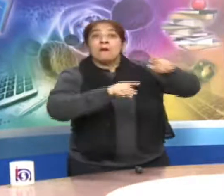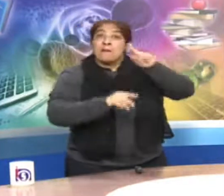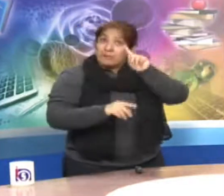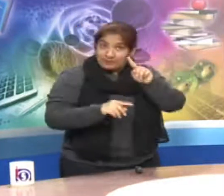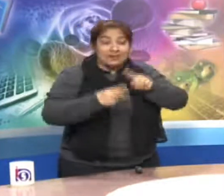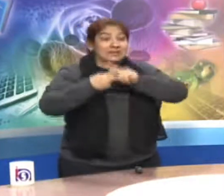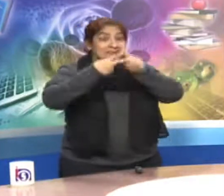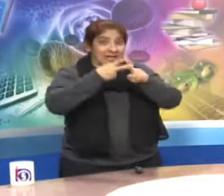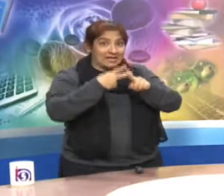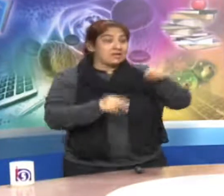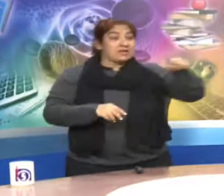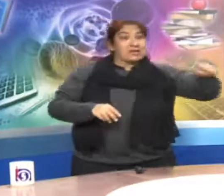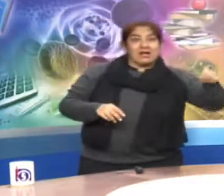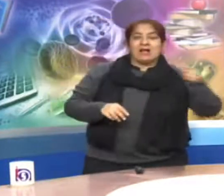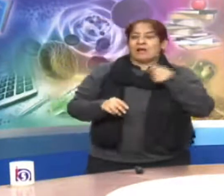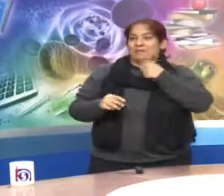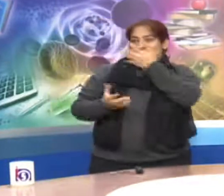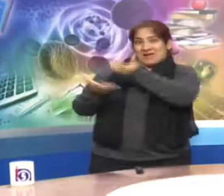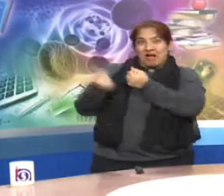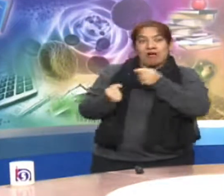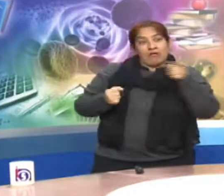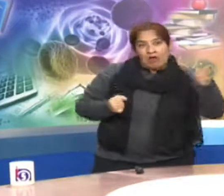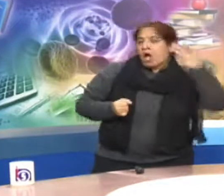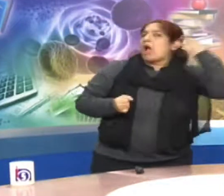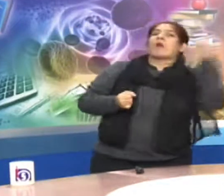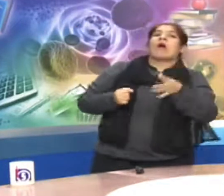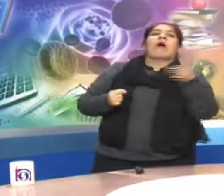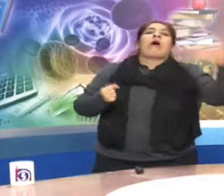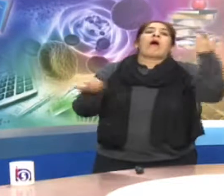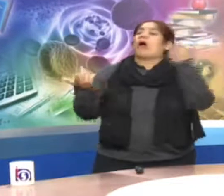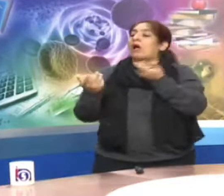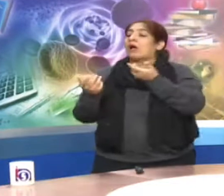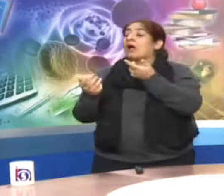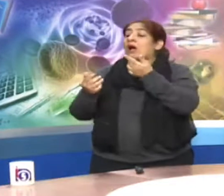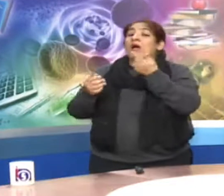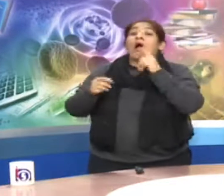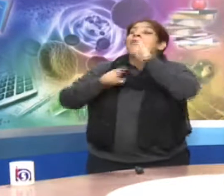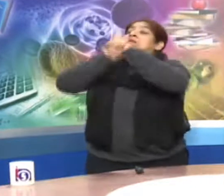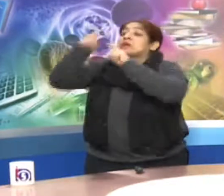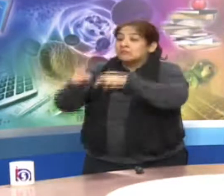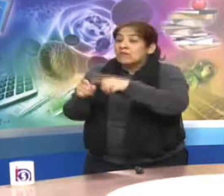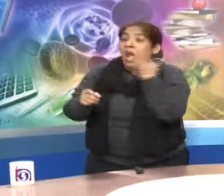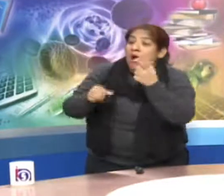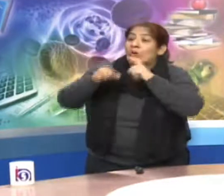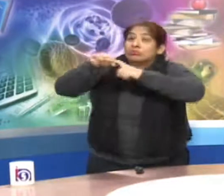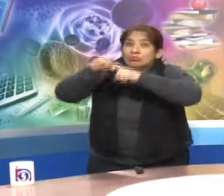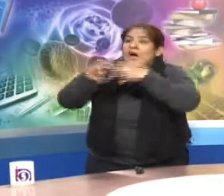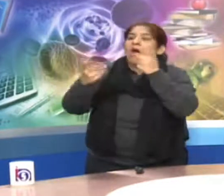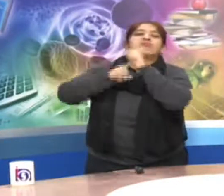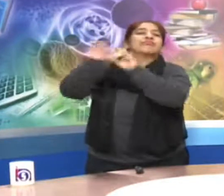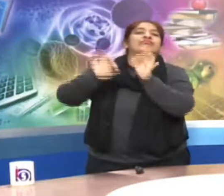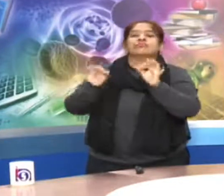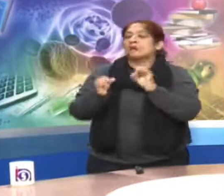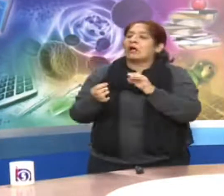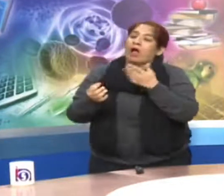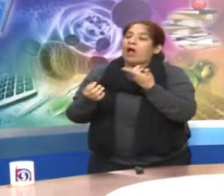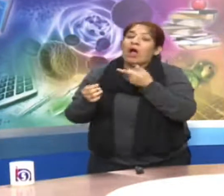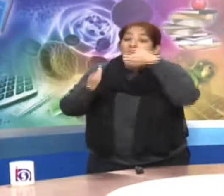consumer knows that the product doesn't have a quality, but they're still buying it. They're ignoring the fact that it doesn't have a quality.